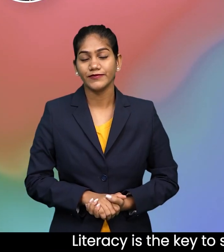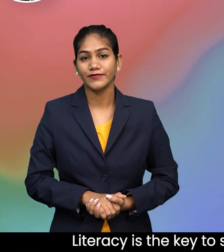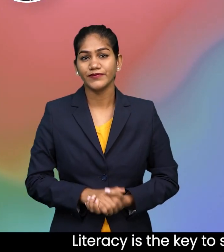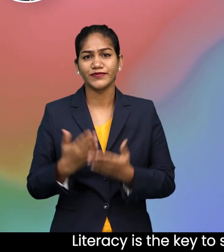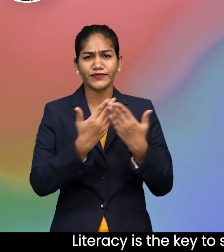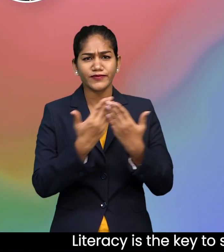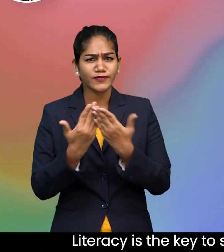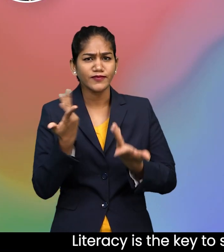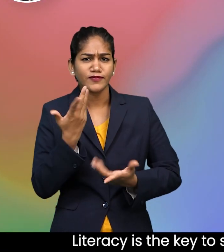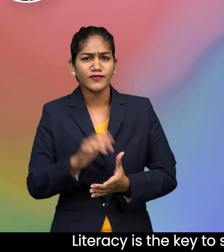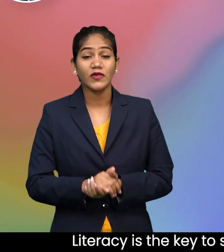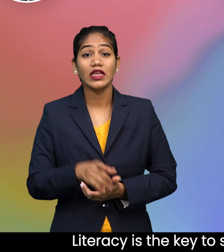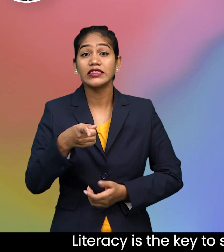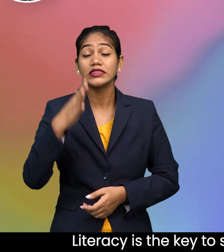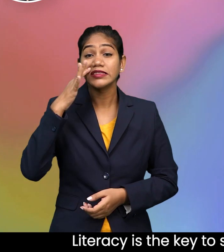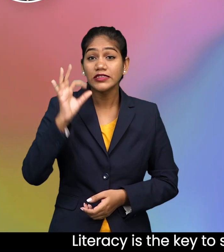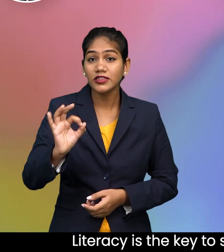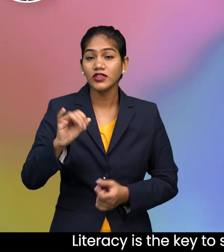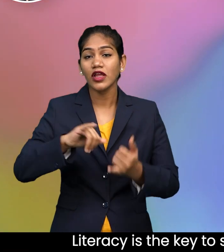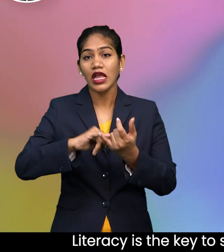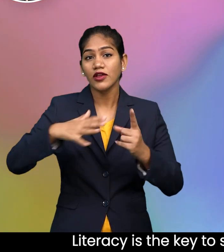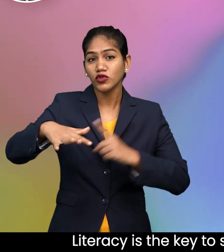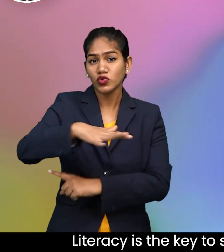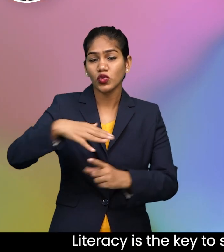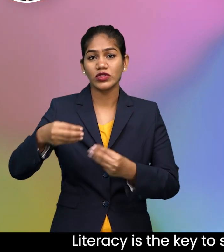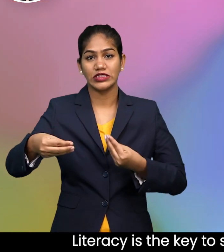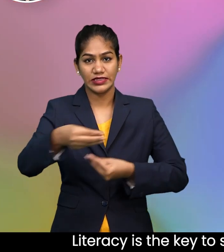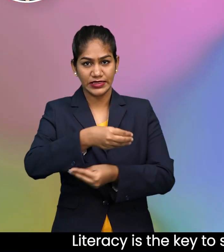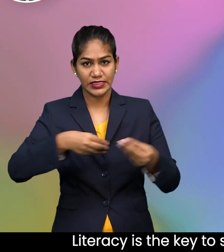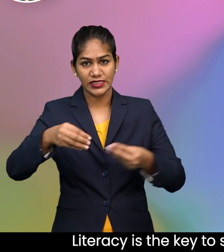Literacy is the key to socio-economic progress in a country.